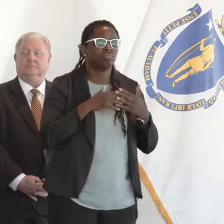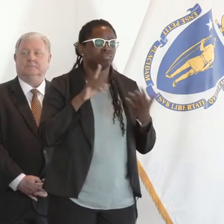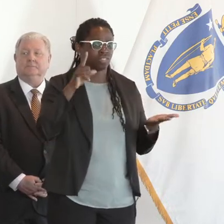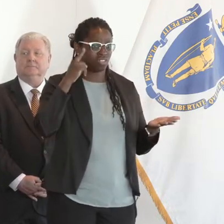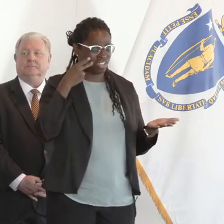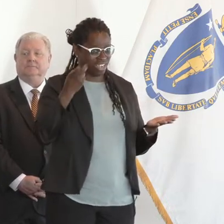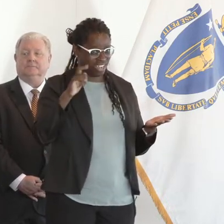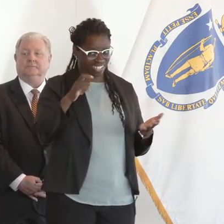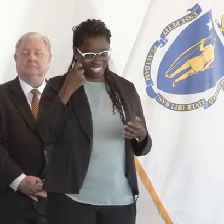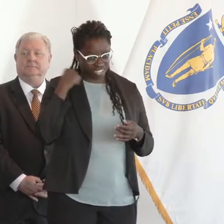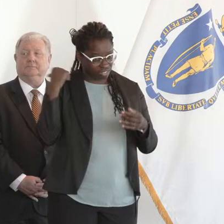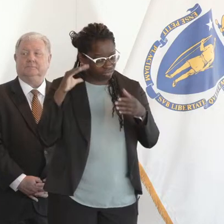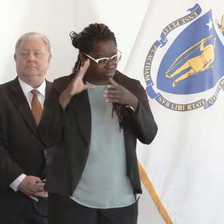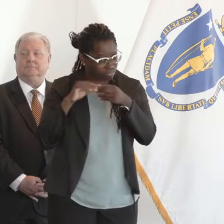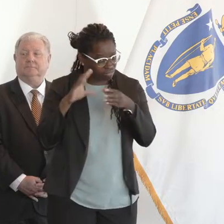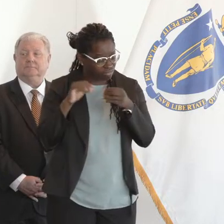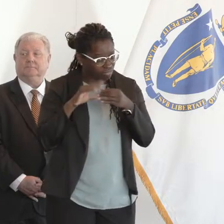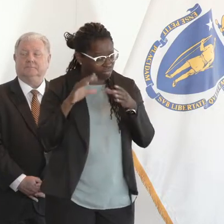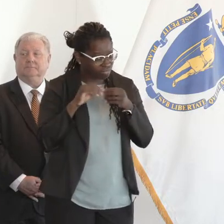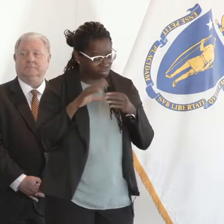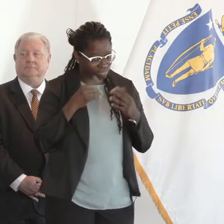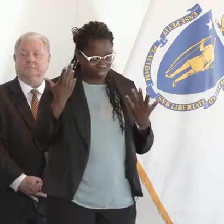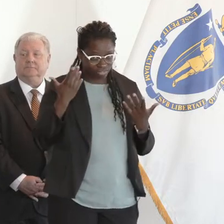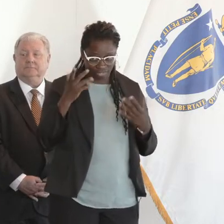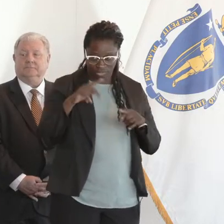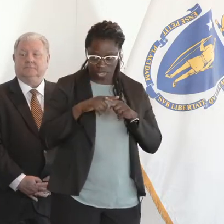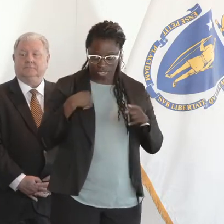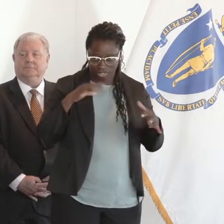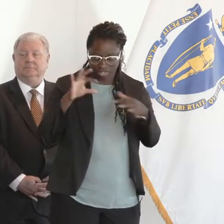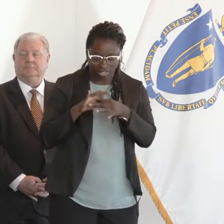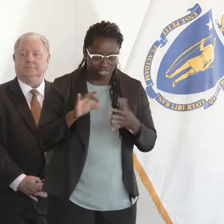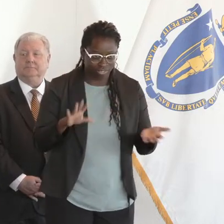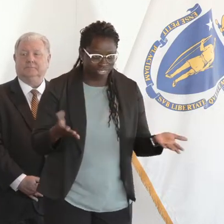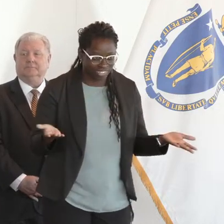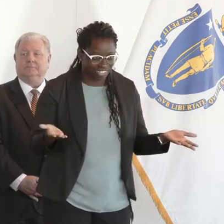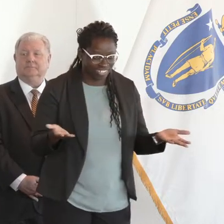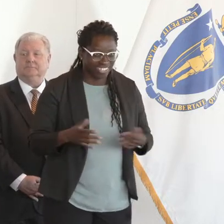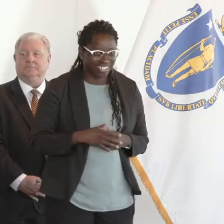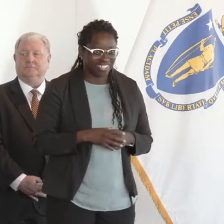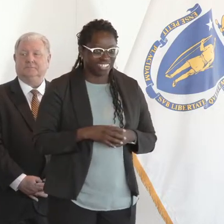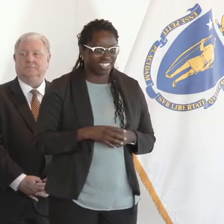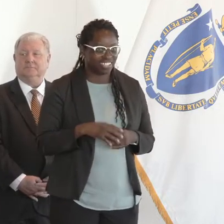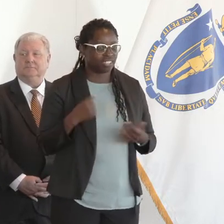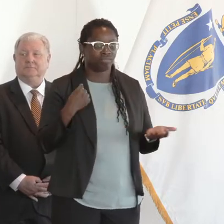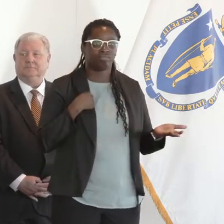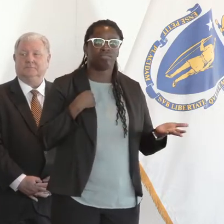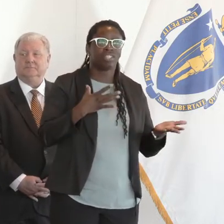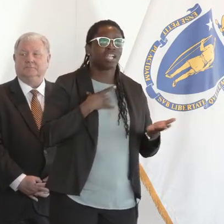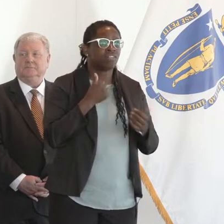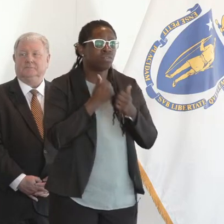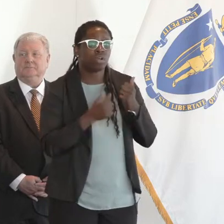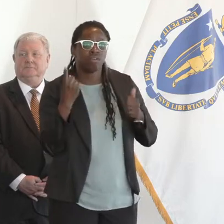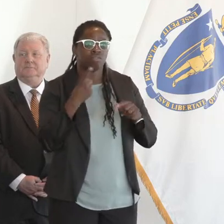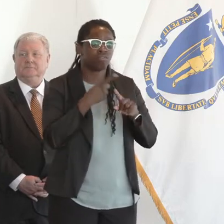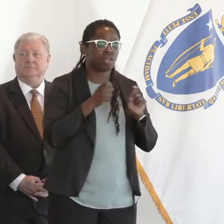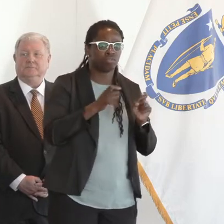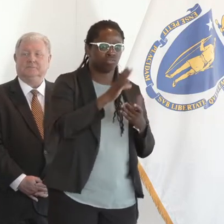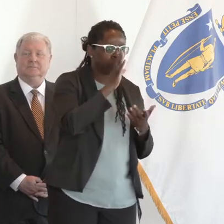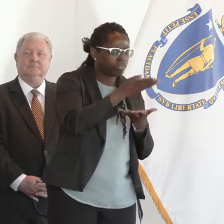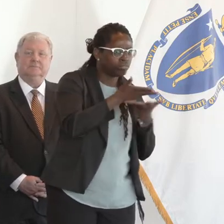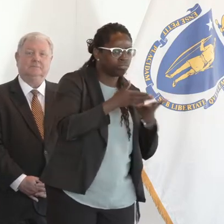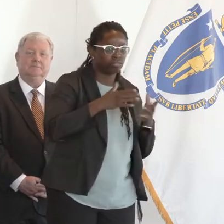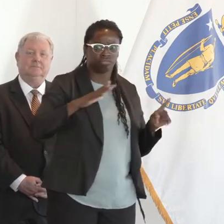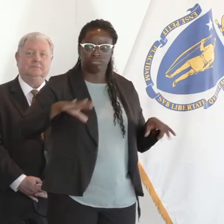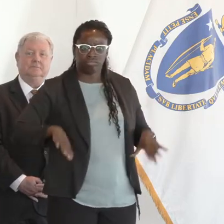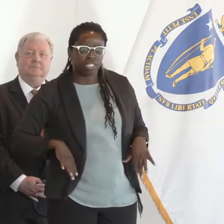and Labrador connection herself, we like to take ownership of anyone who came from directly or indirectly Newfoundland and Labrador.